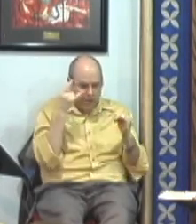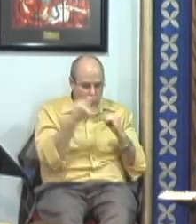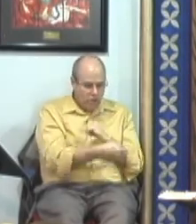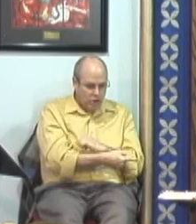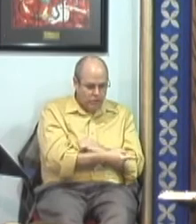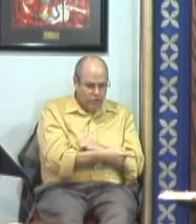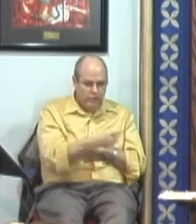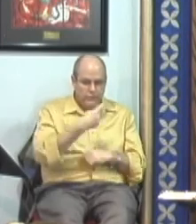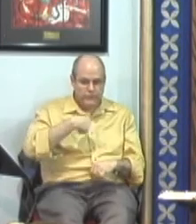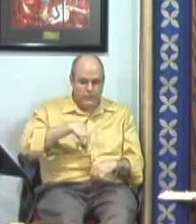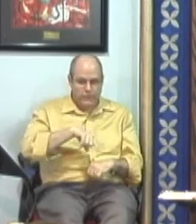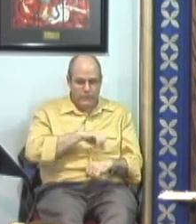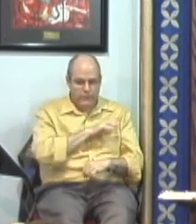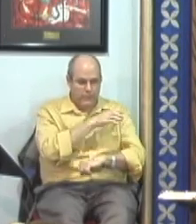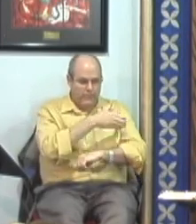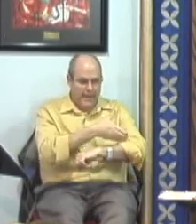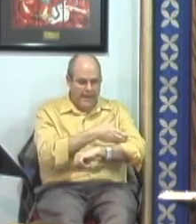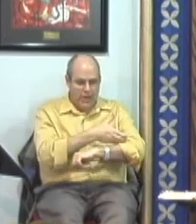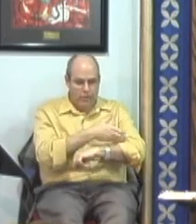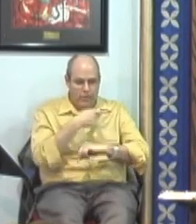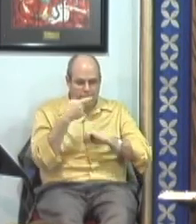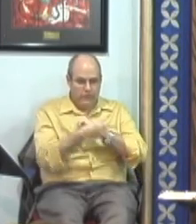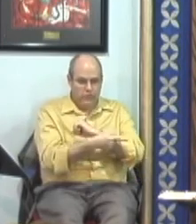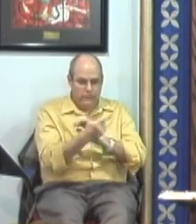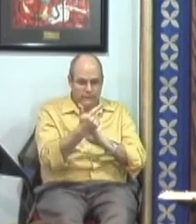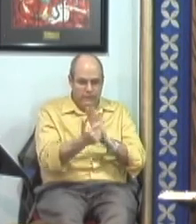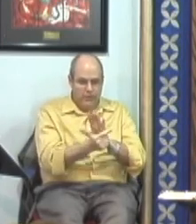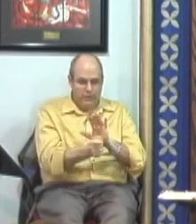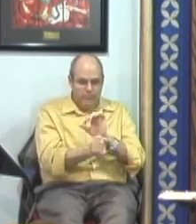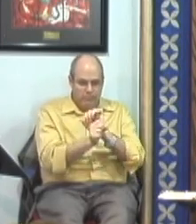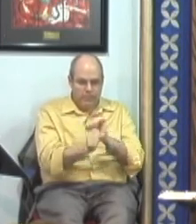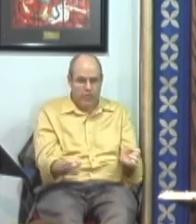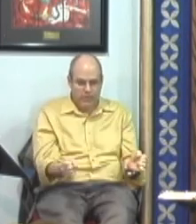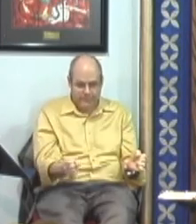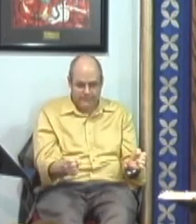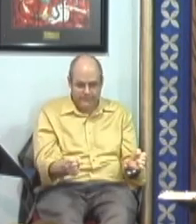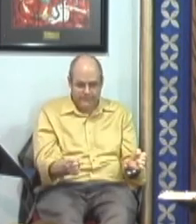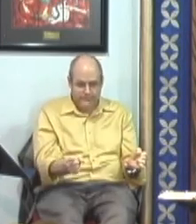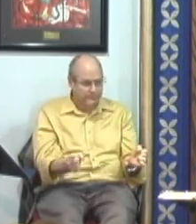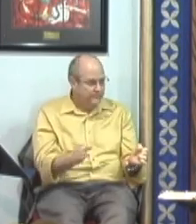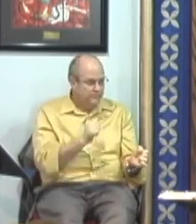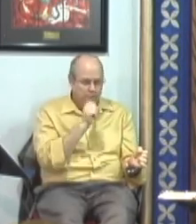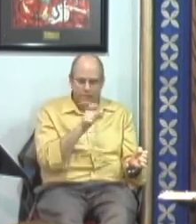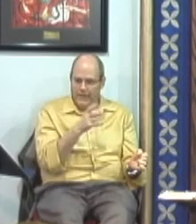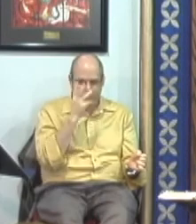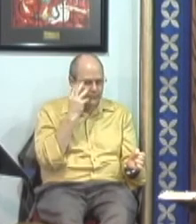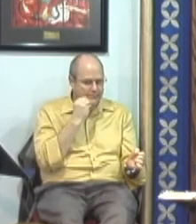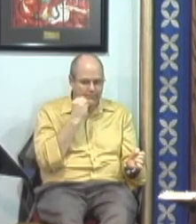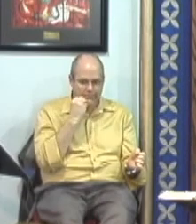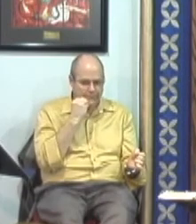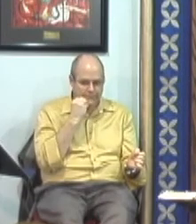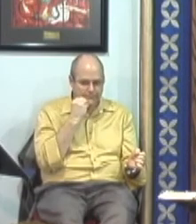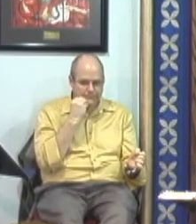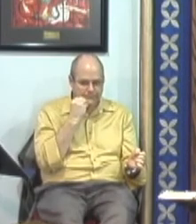us so that the power of the curse of the law could be broken in our lives, so that we wouldn't have to experience